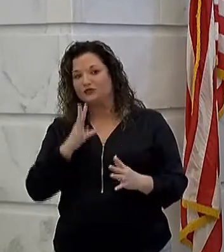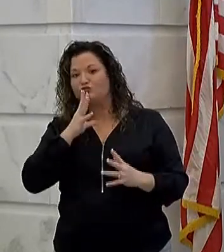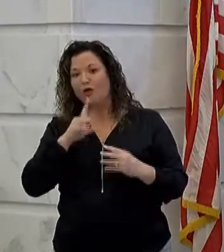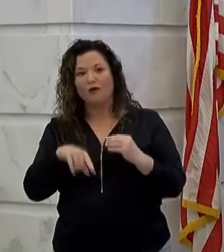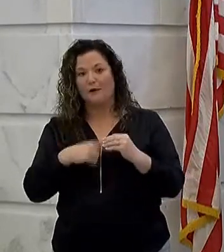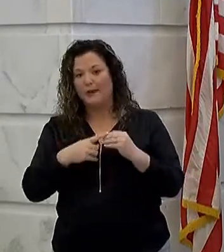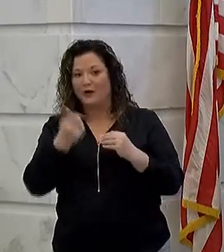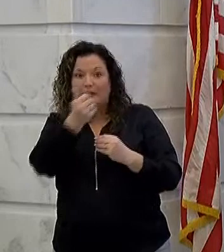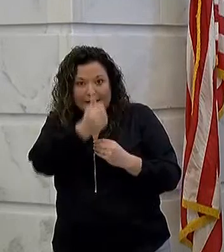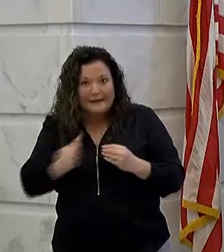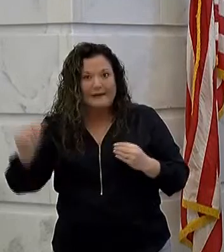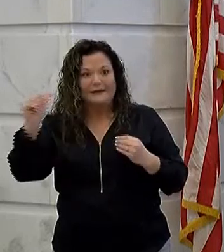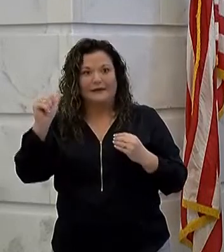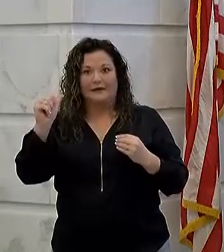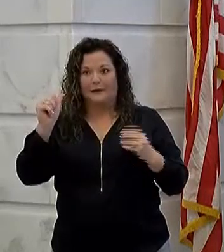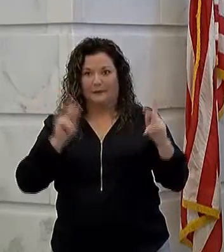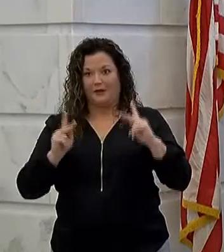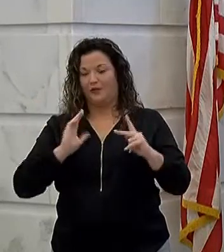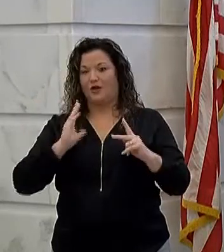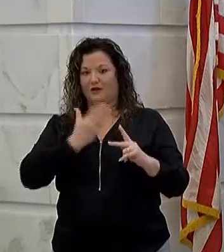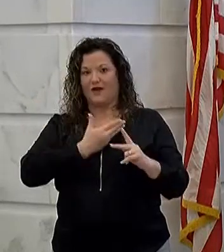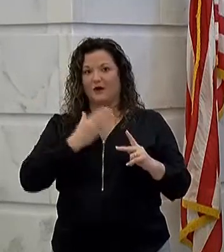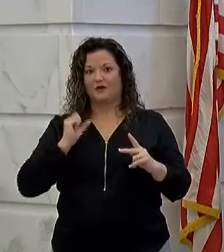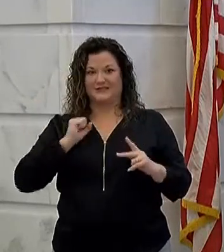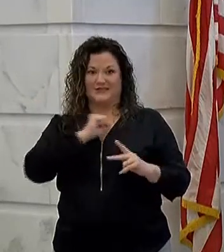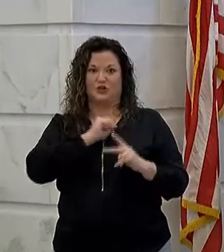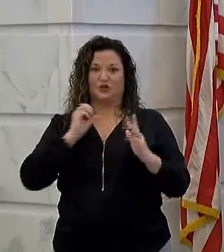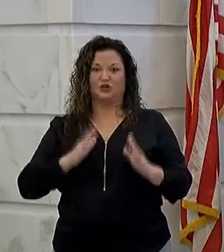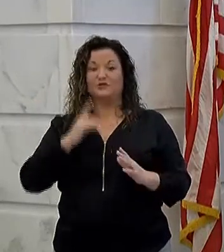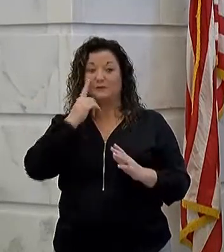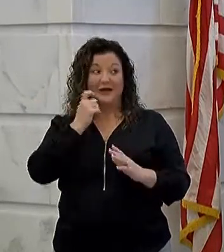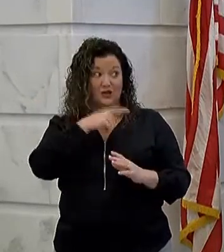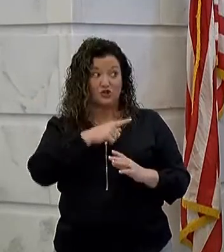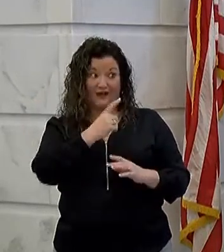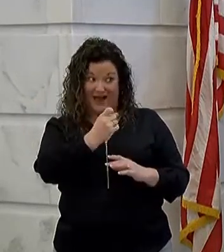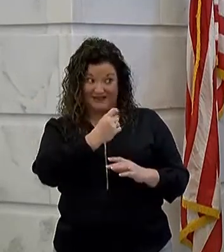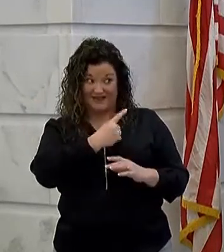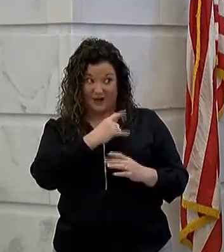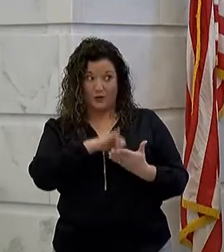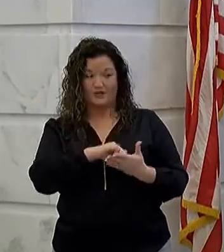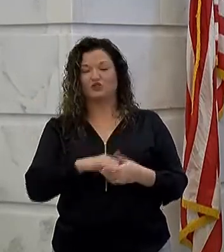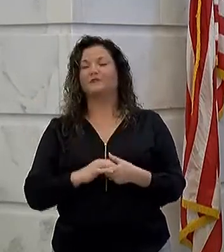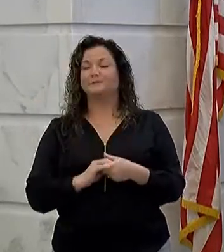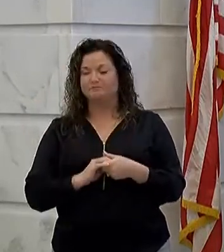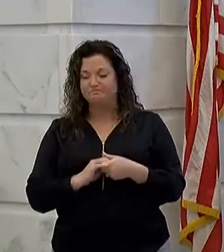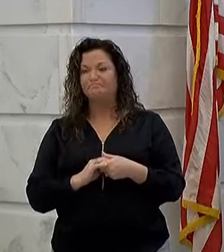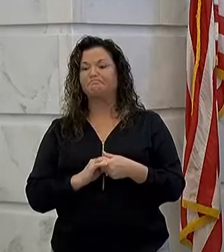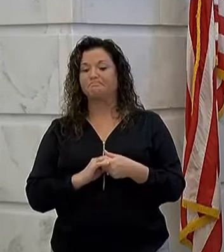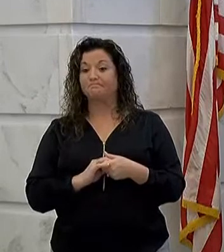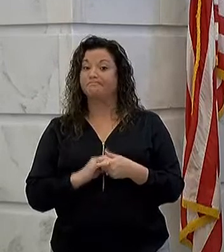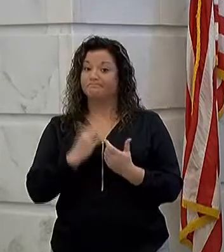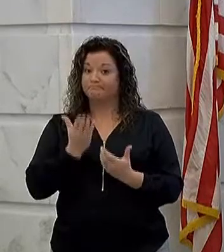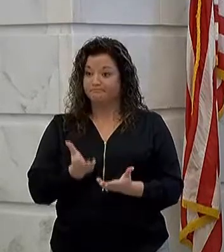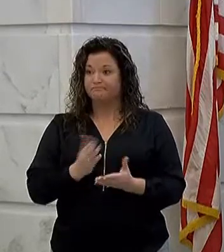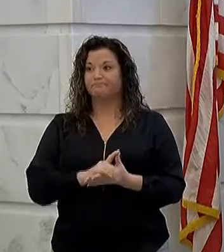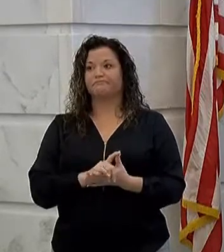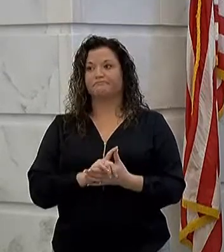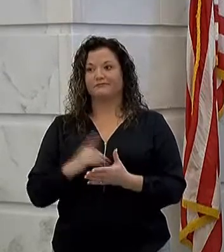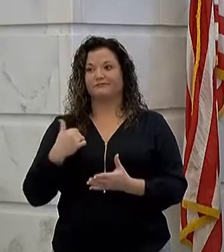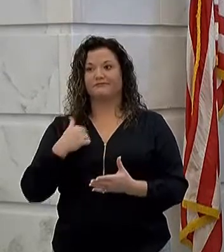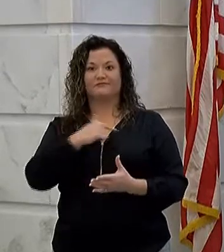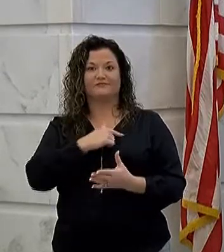about any member of our Senate, however, because you've asked that question. Here's the thing. We've basically